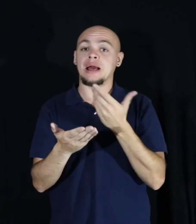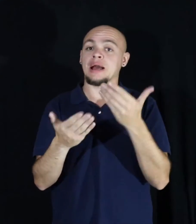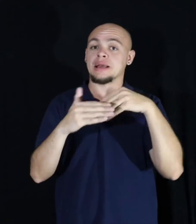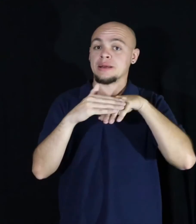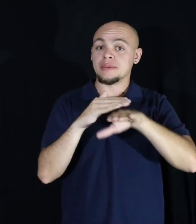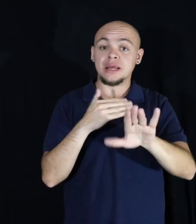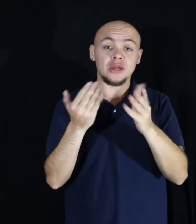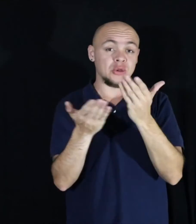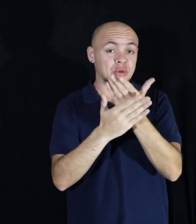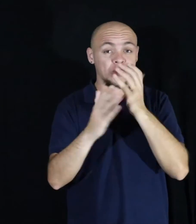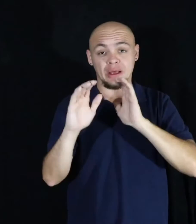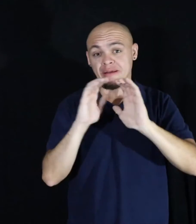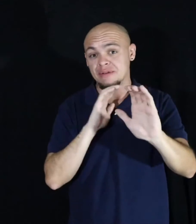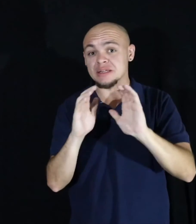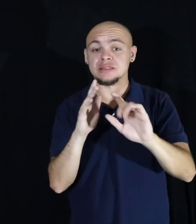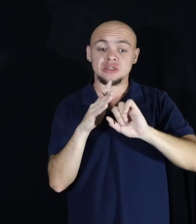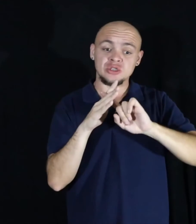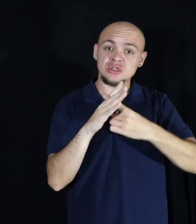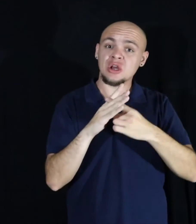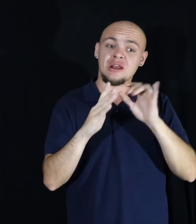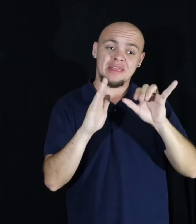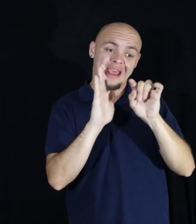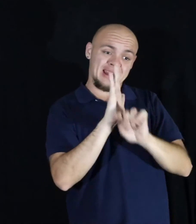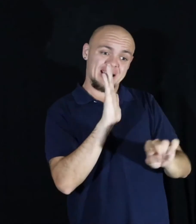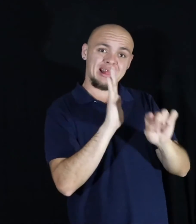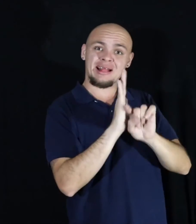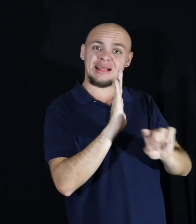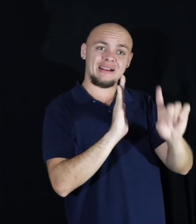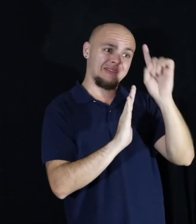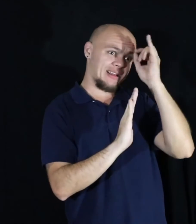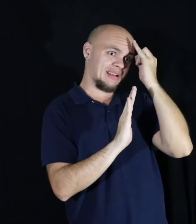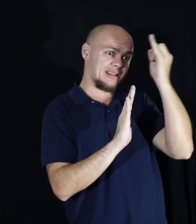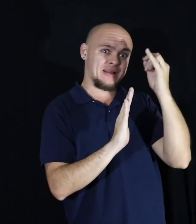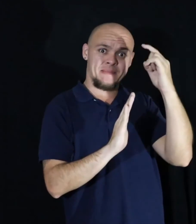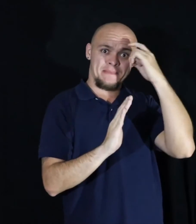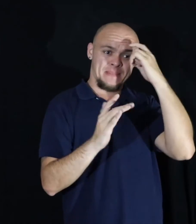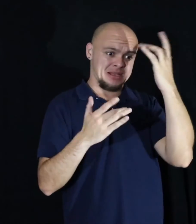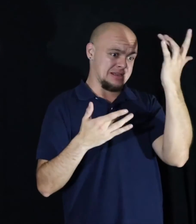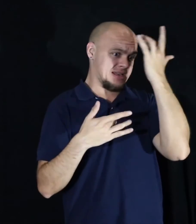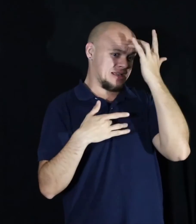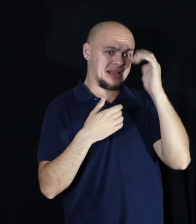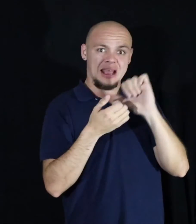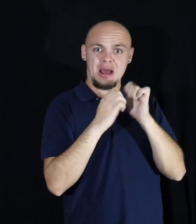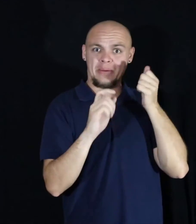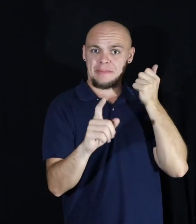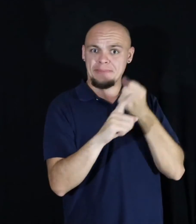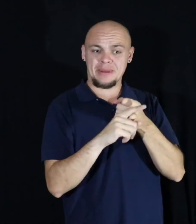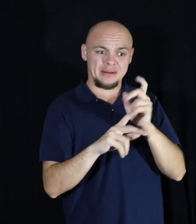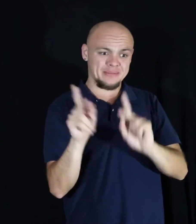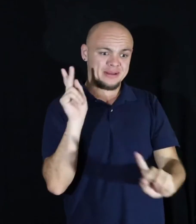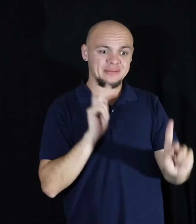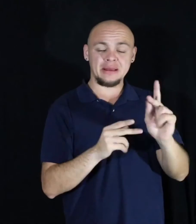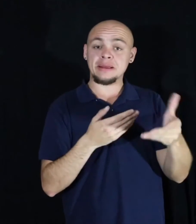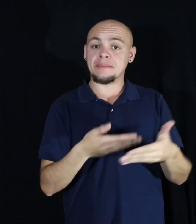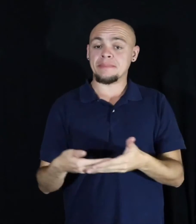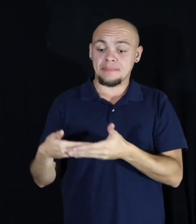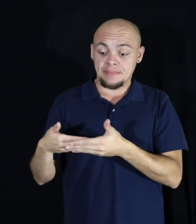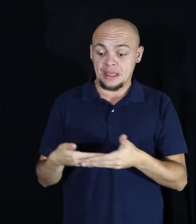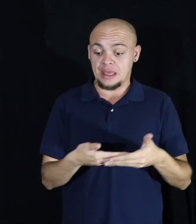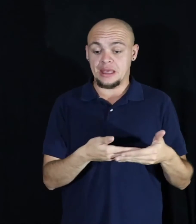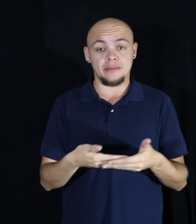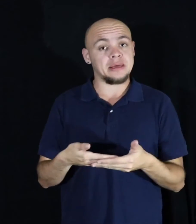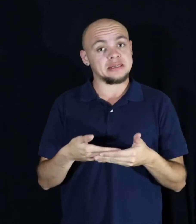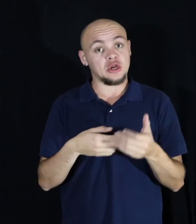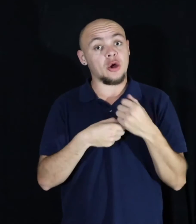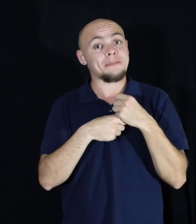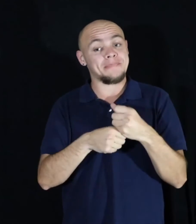new conversation and start to break that stigma down of what mental illness is and how it affects us, because our babies are making very